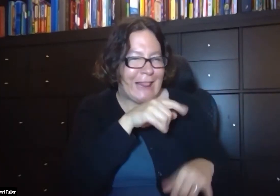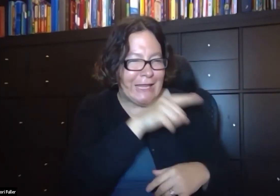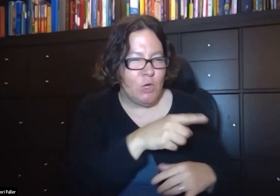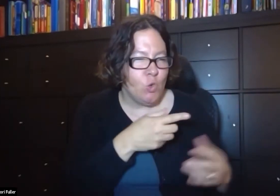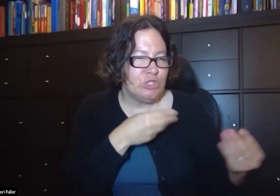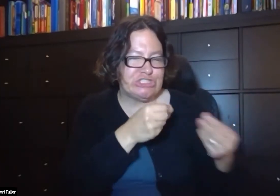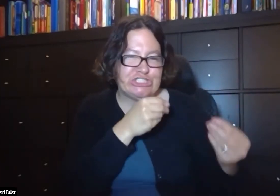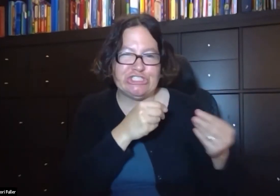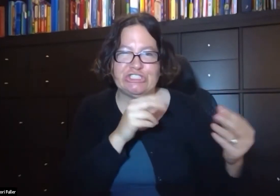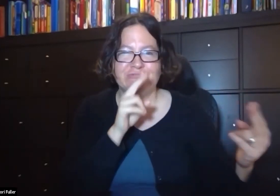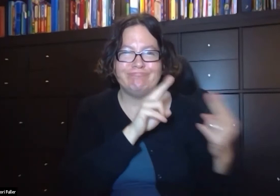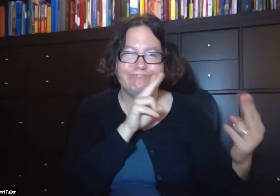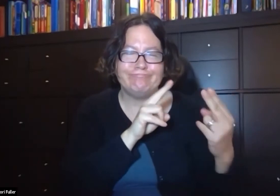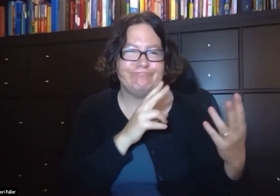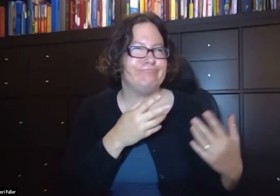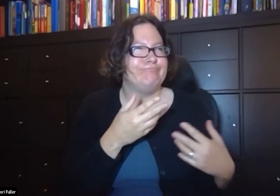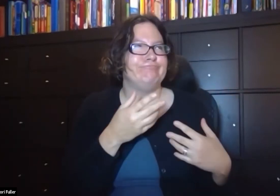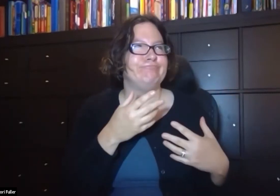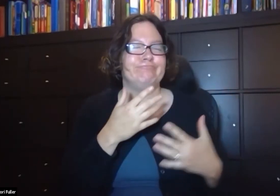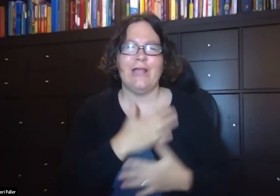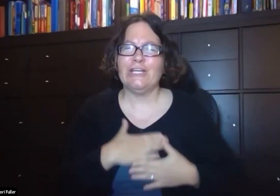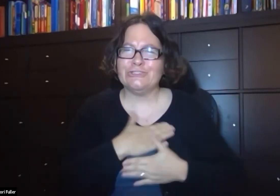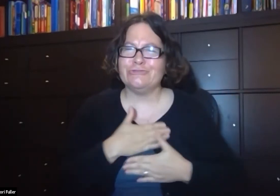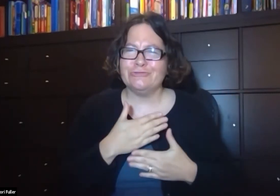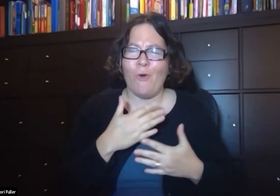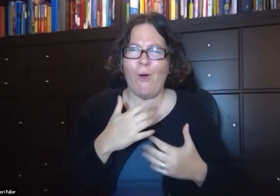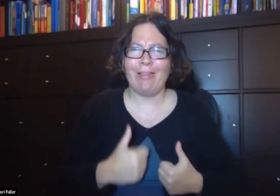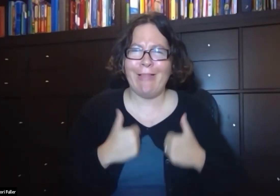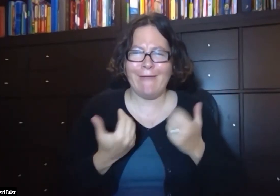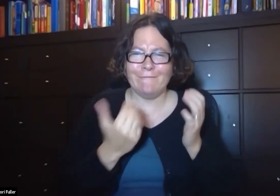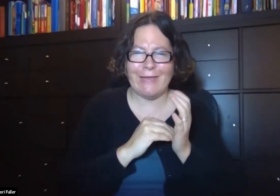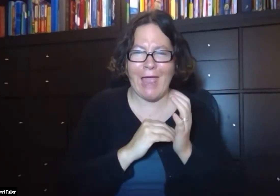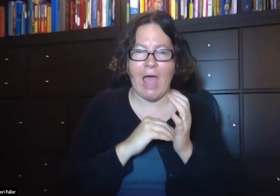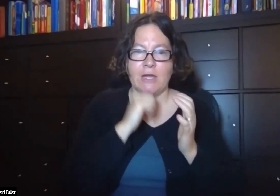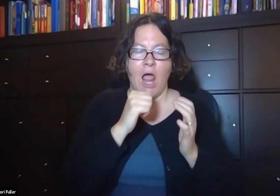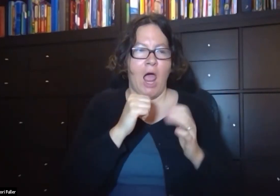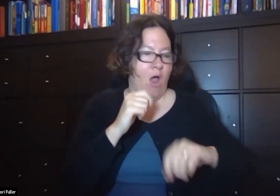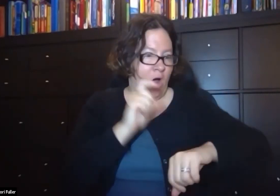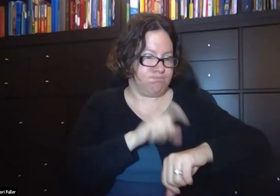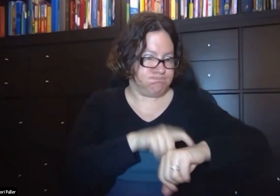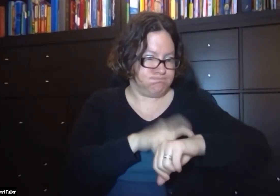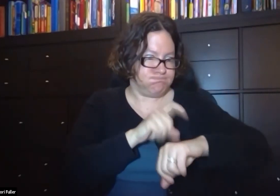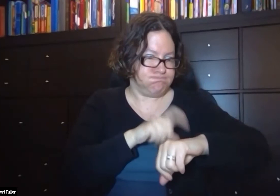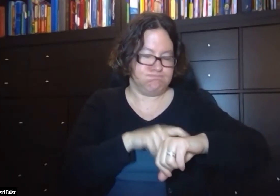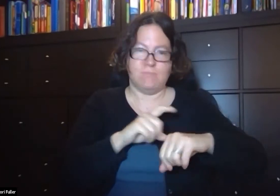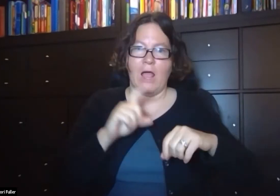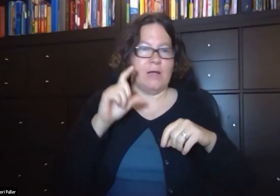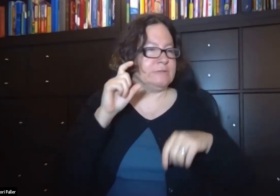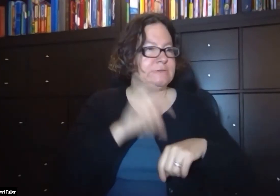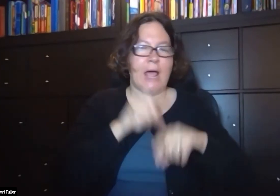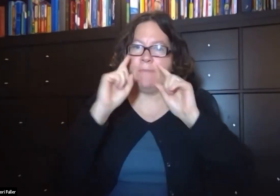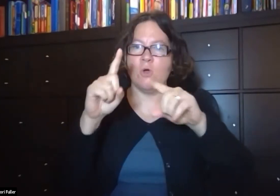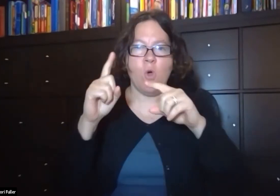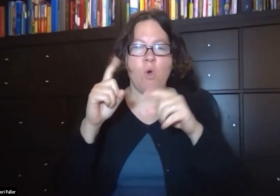with. And I have learned to value my kids. I've learned that they're actually very, they're very funny and